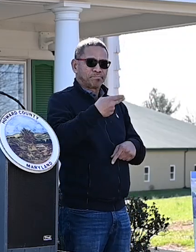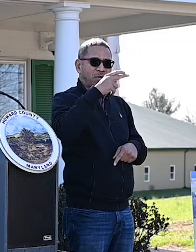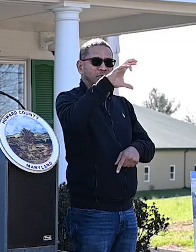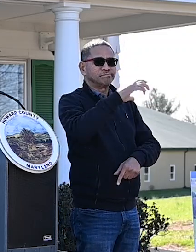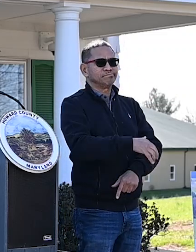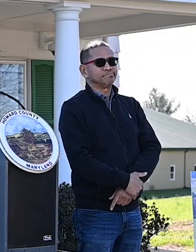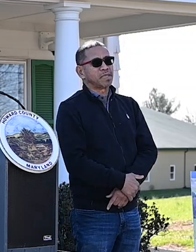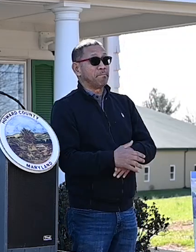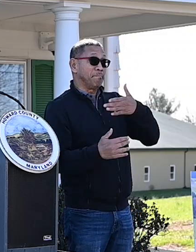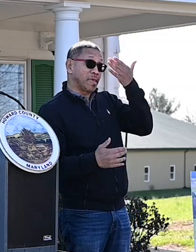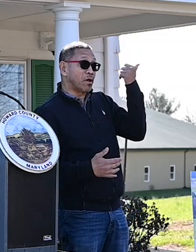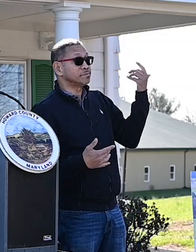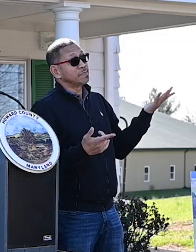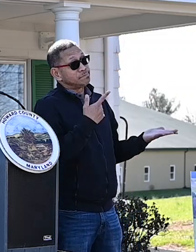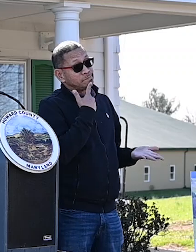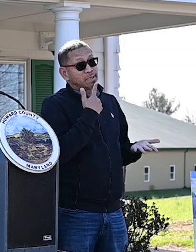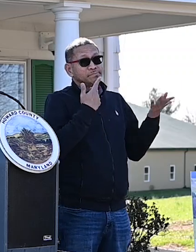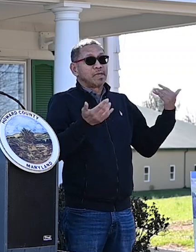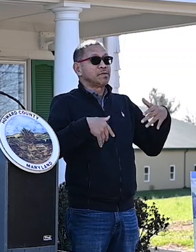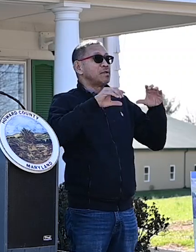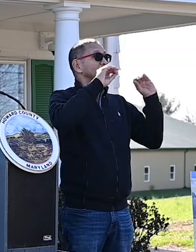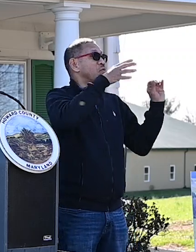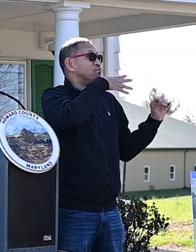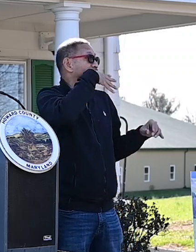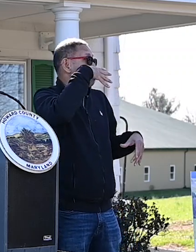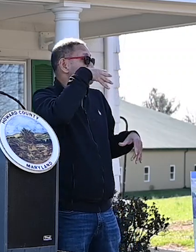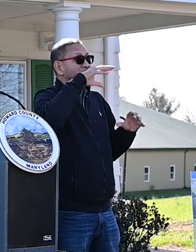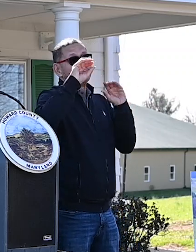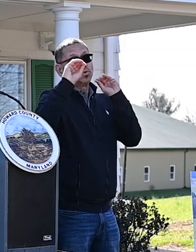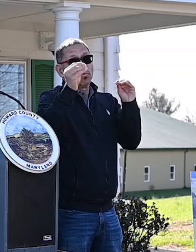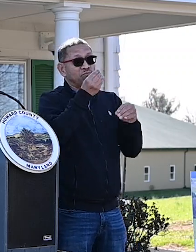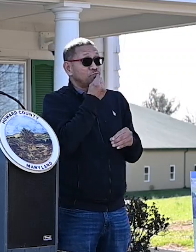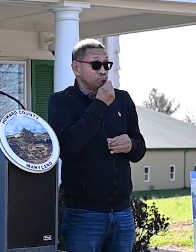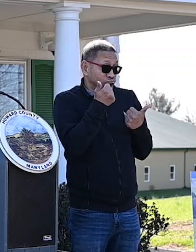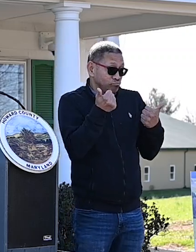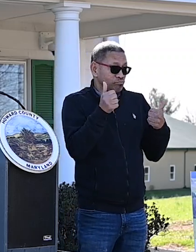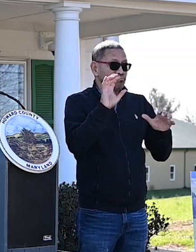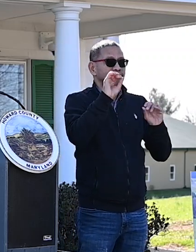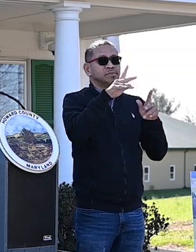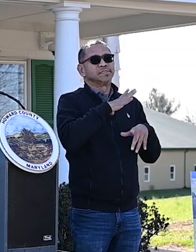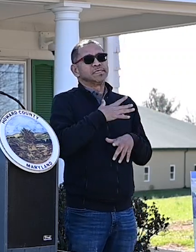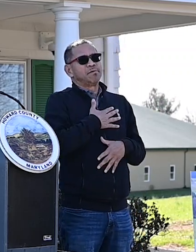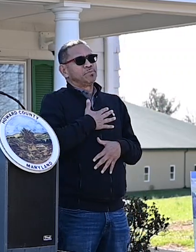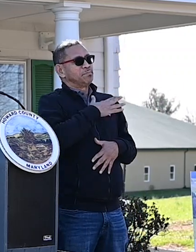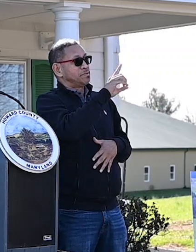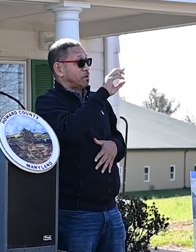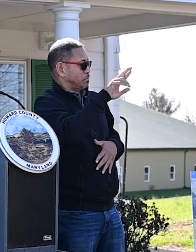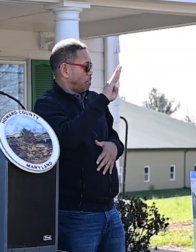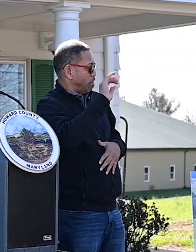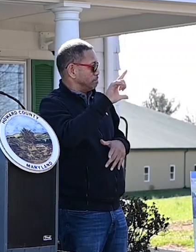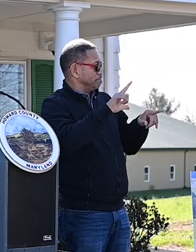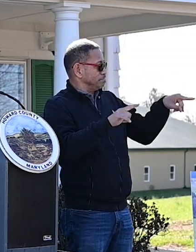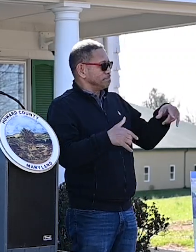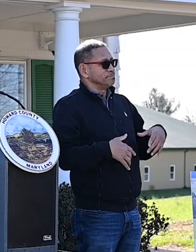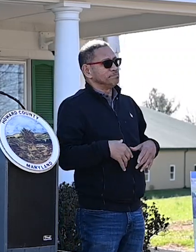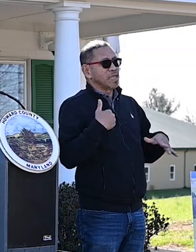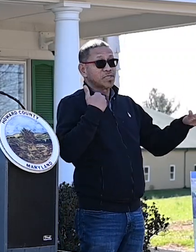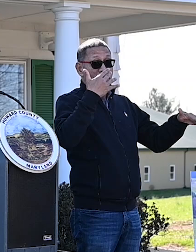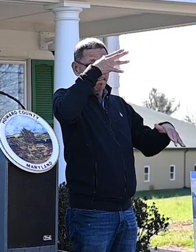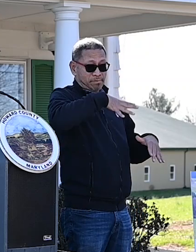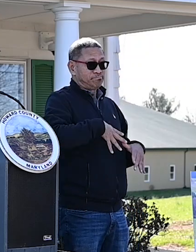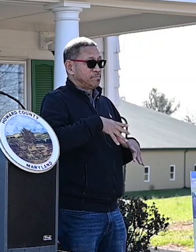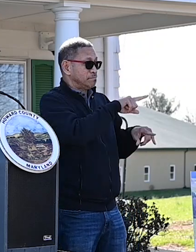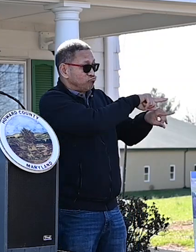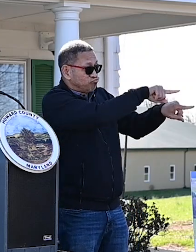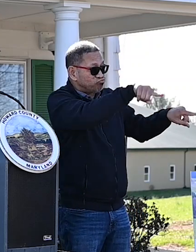County, because as they like to say, no farms, no food. I appreciate Dr. Ball, Councilman Youngman, and the rest of